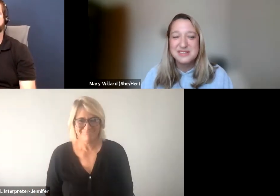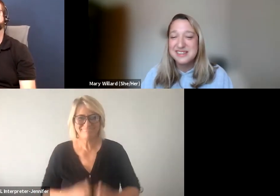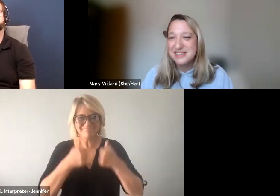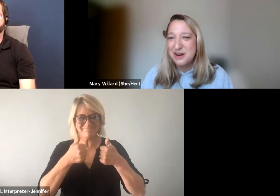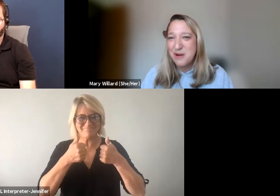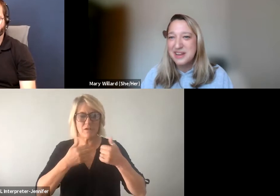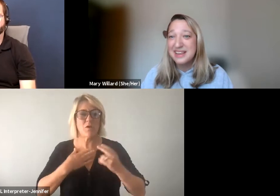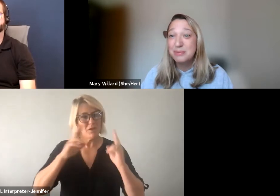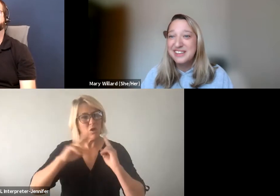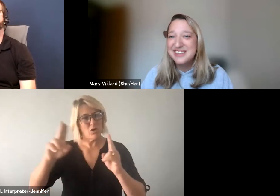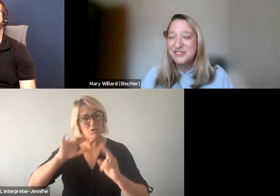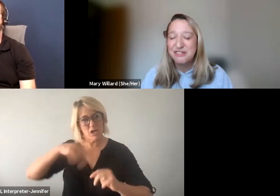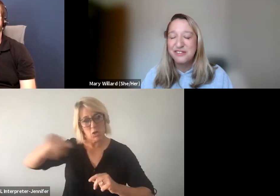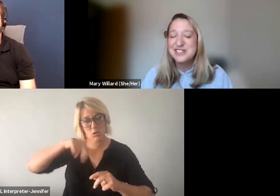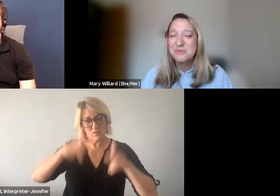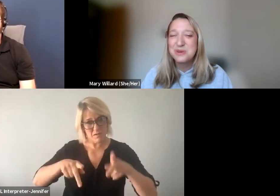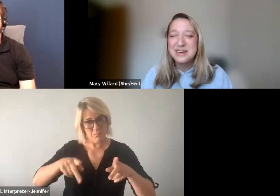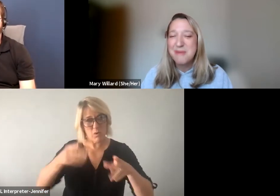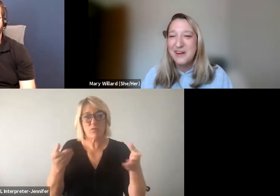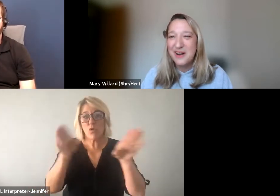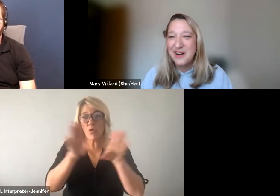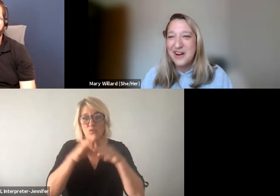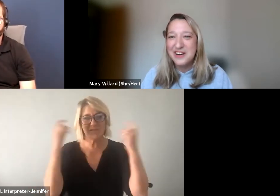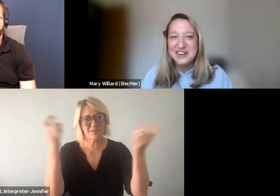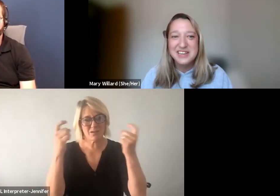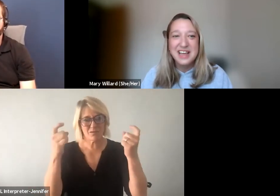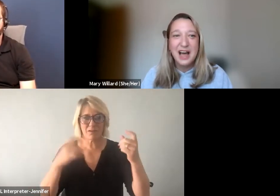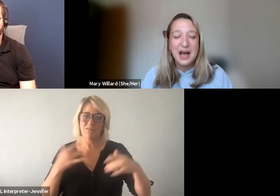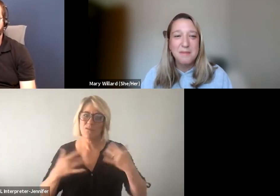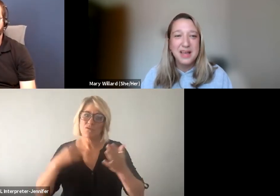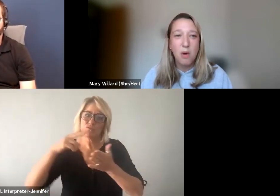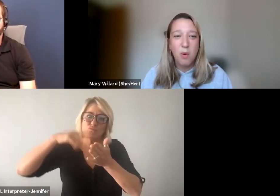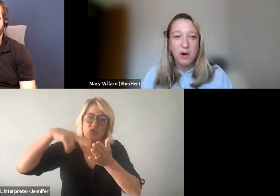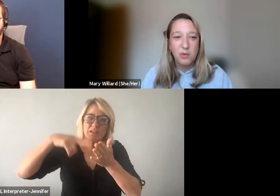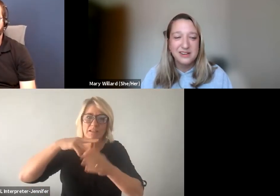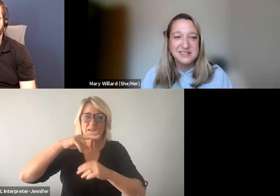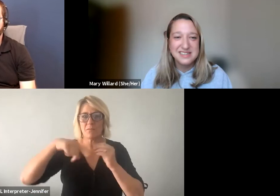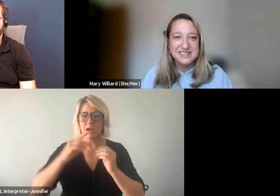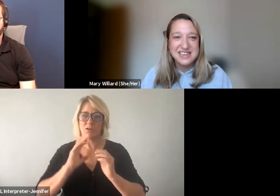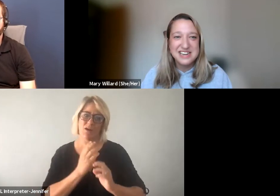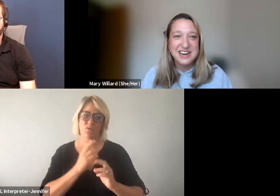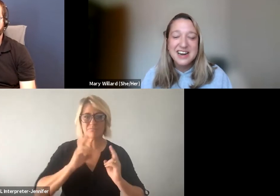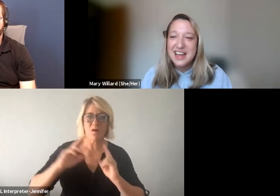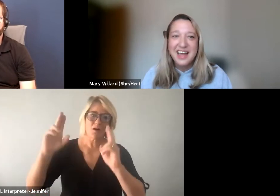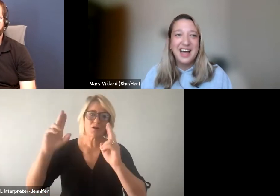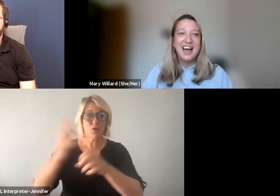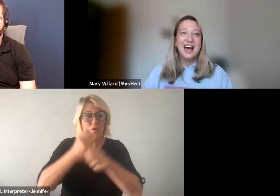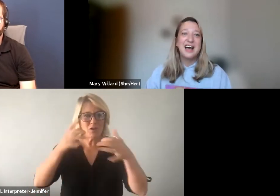the closing ceremony. Please feel free to read about our honored award winners this